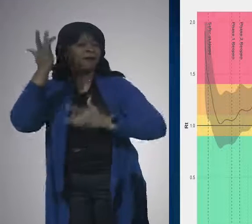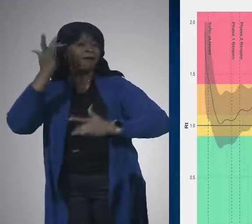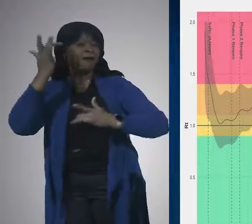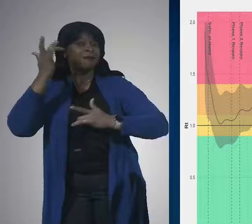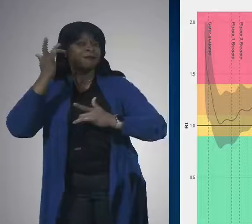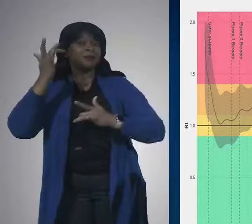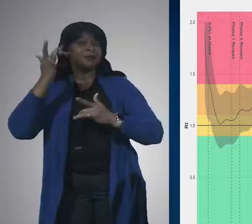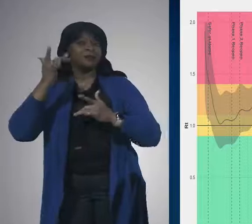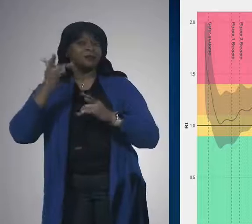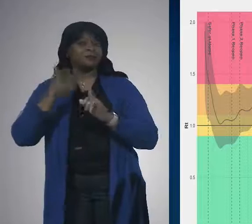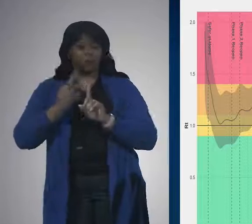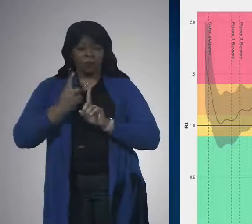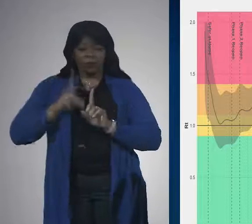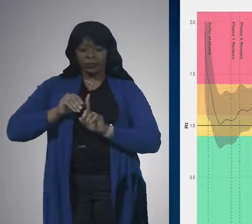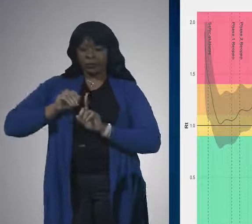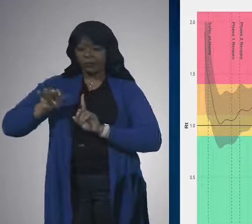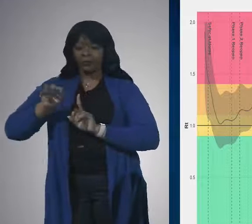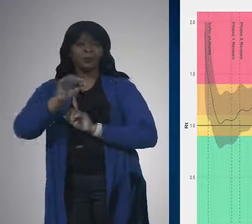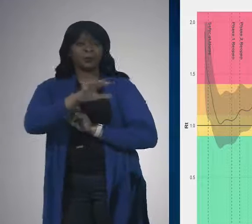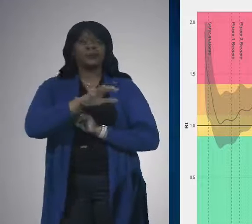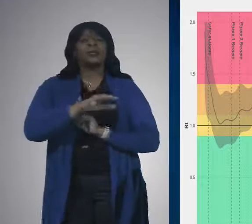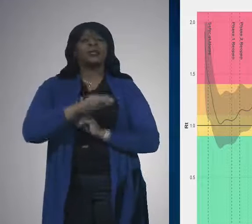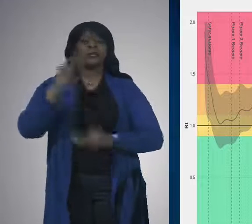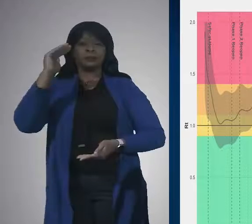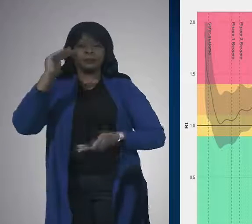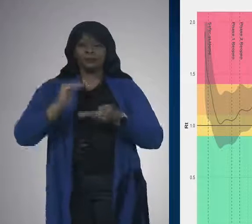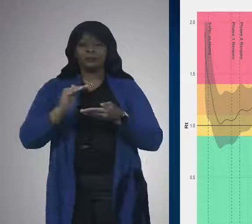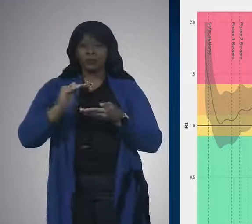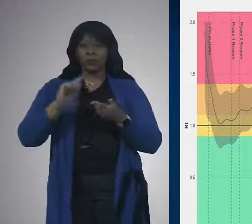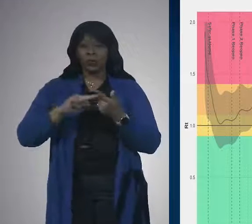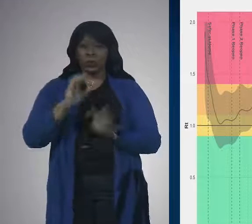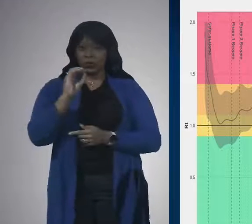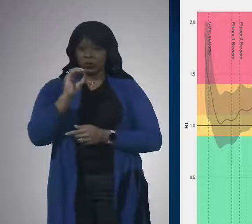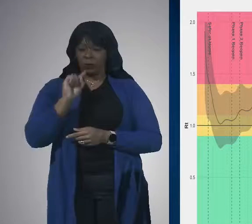virus, is down to